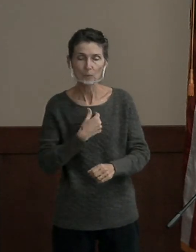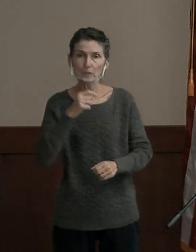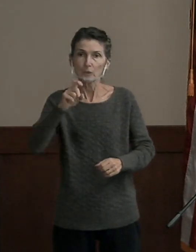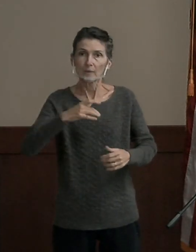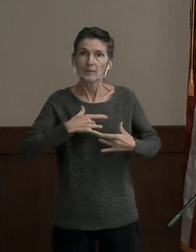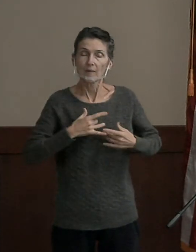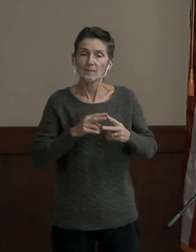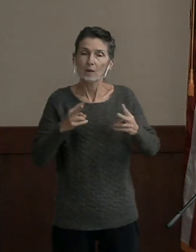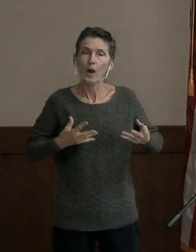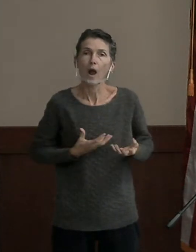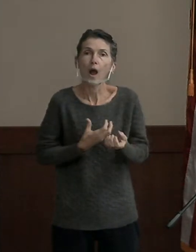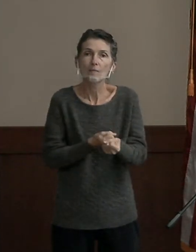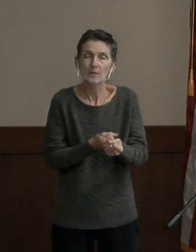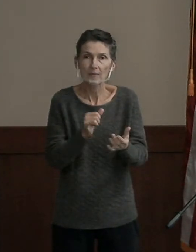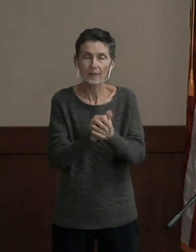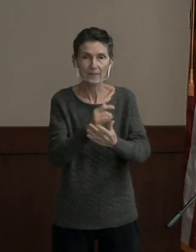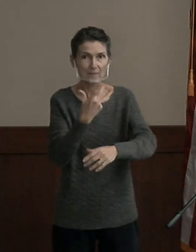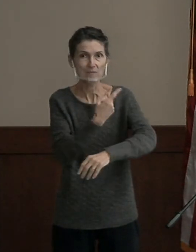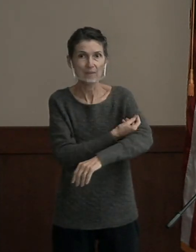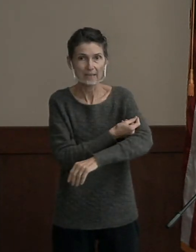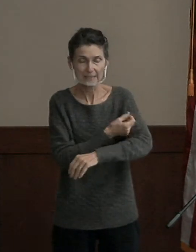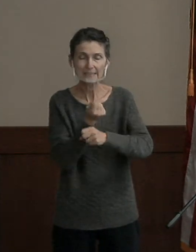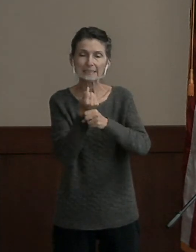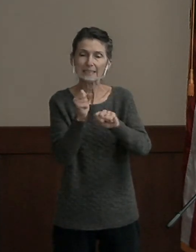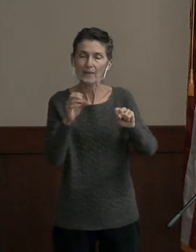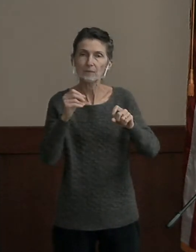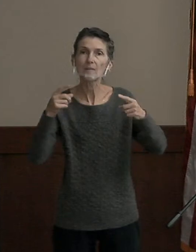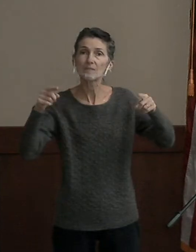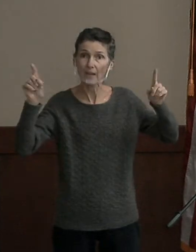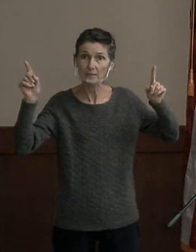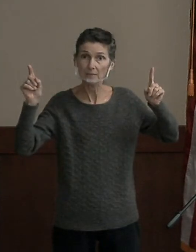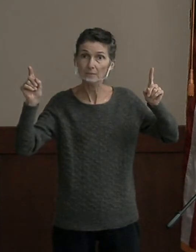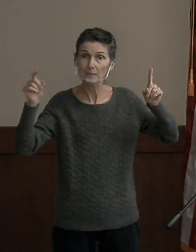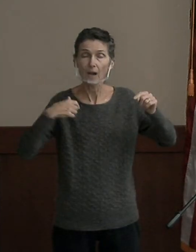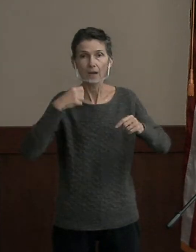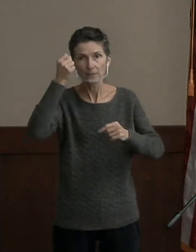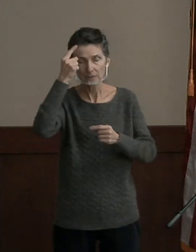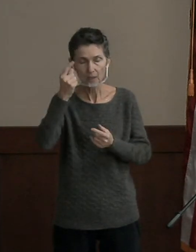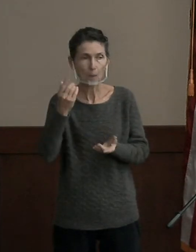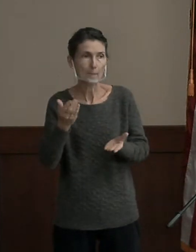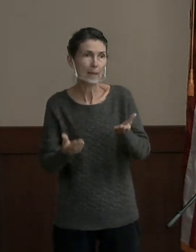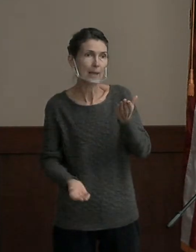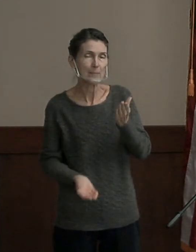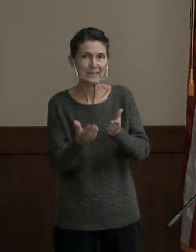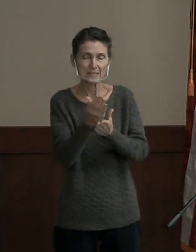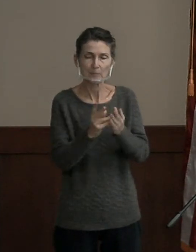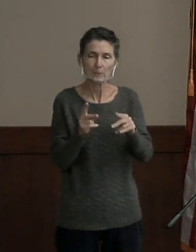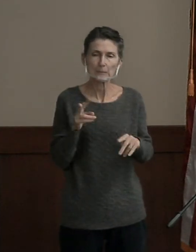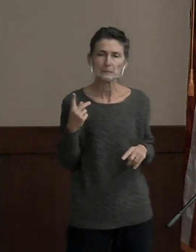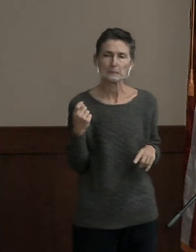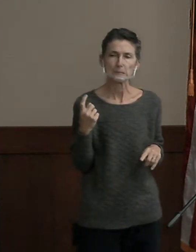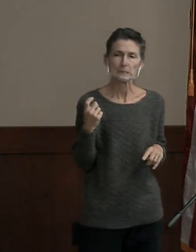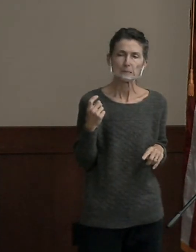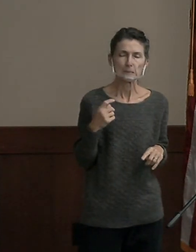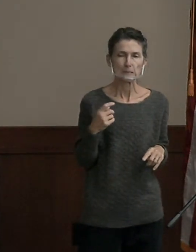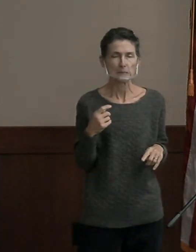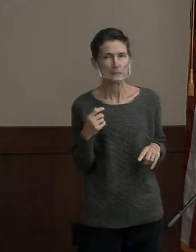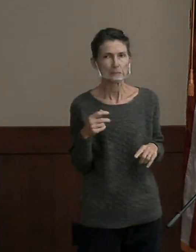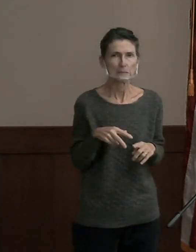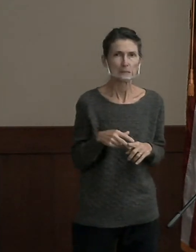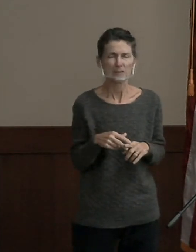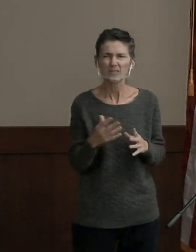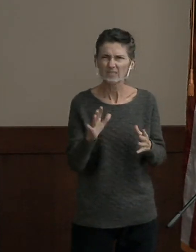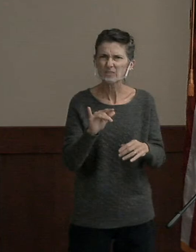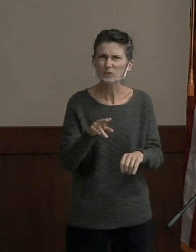very confident that the vaccine is safe and effective. I understand there may be some skepticism out there, and of course that's